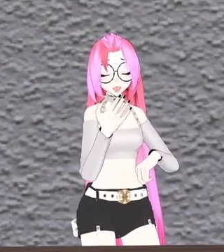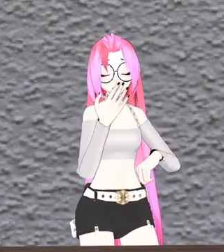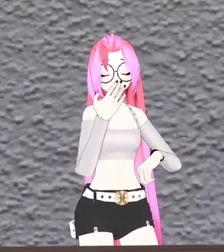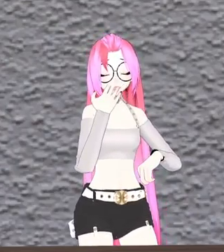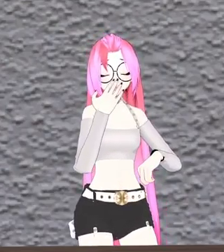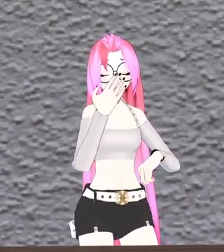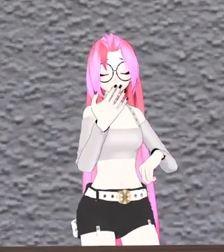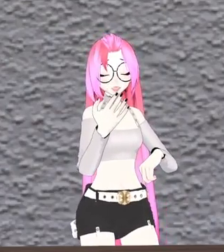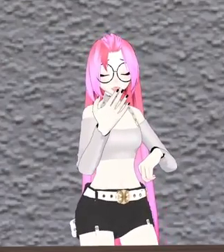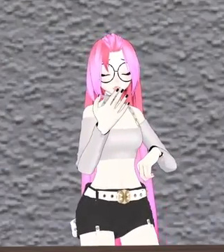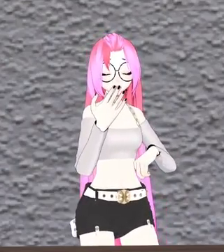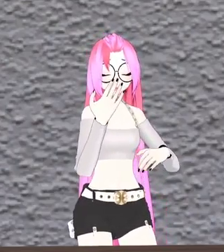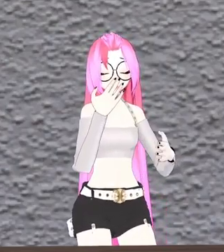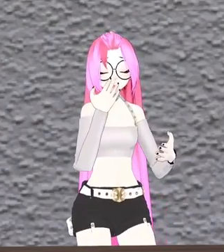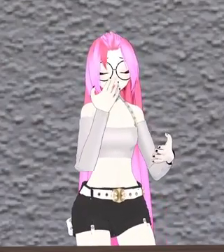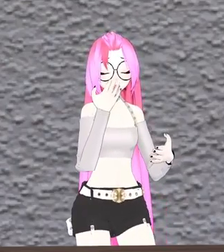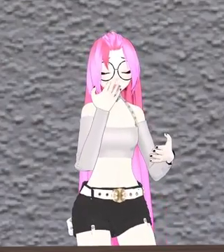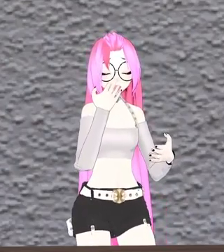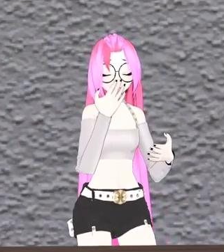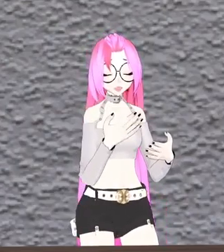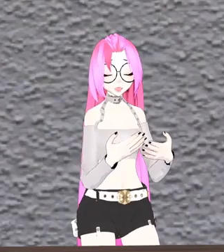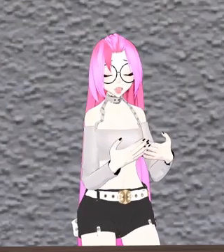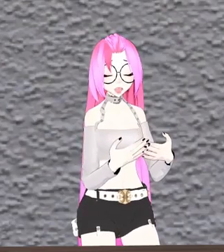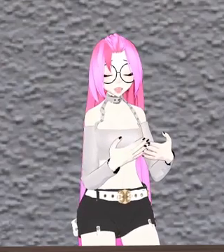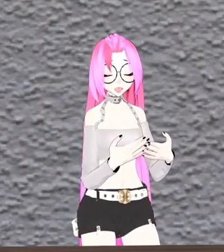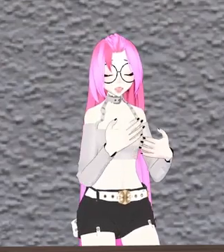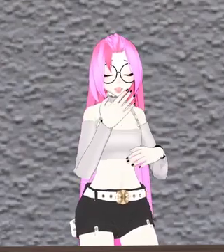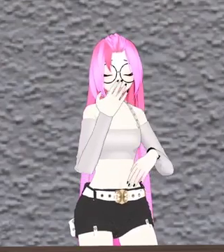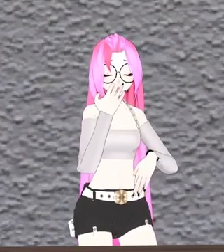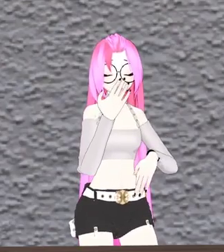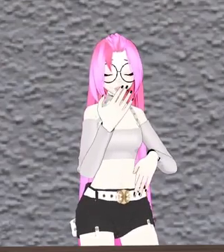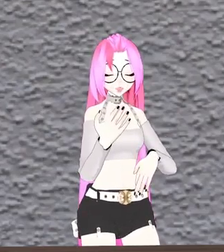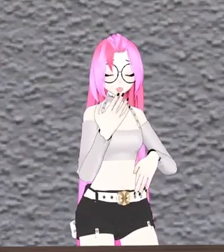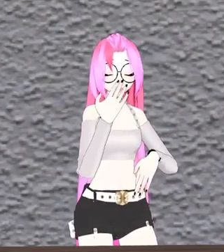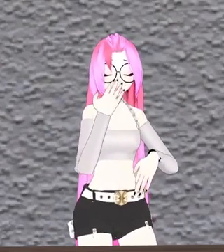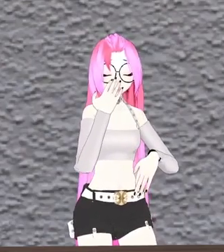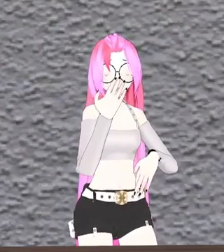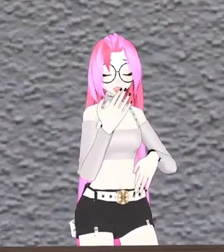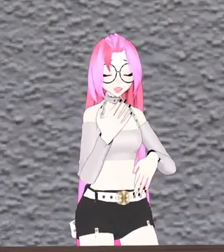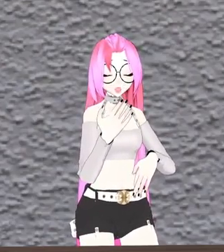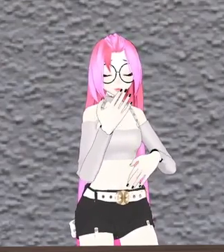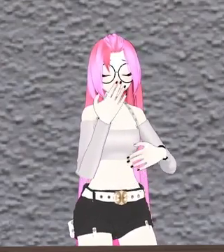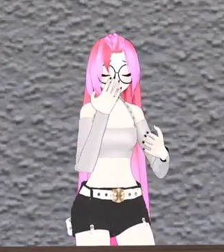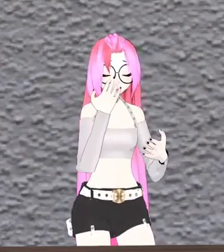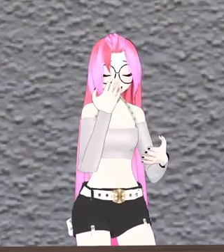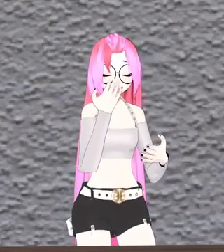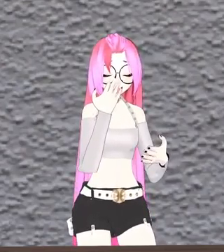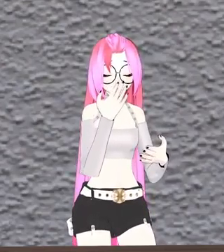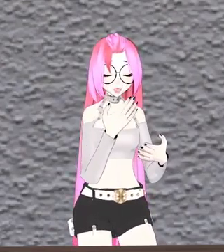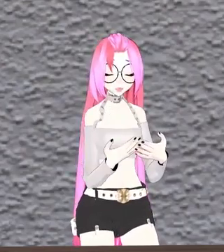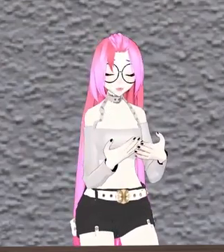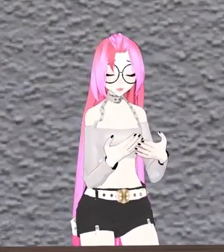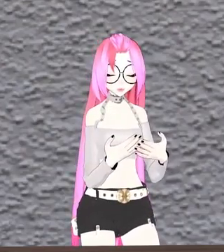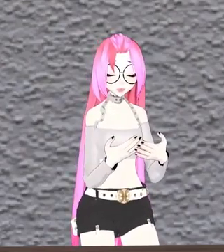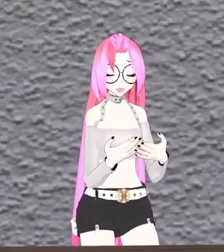like this, just straightforward. You're not going down on another hand. You're just going forward. Thank you. And then good is like